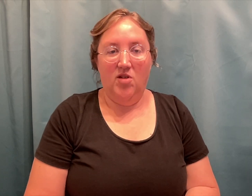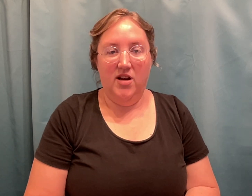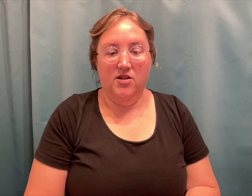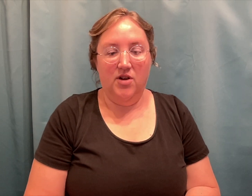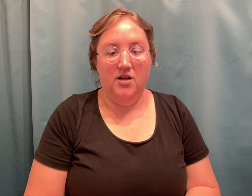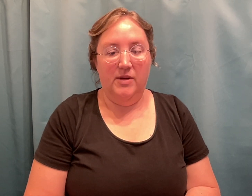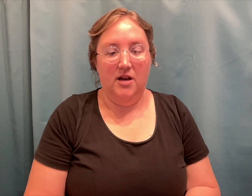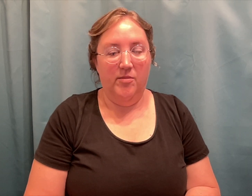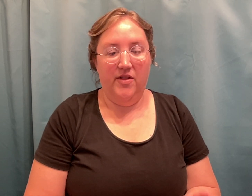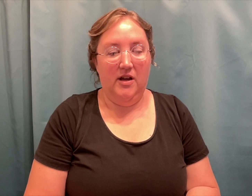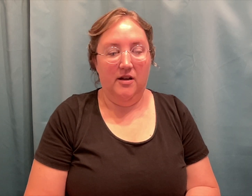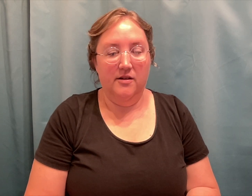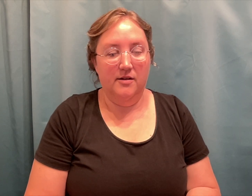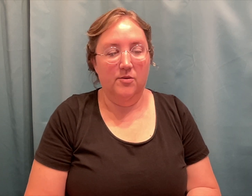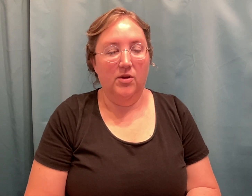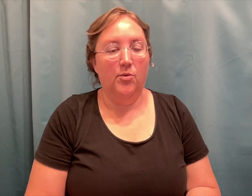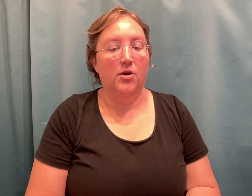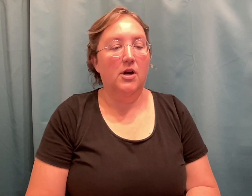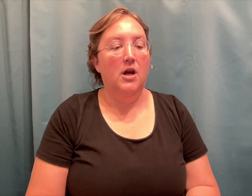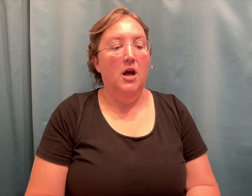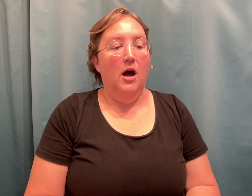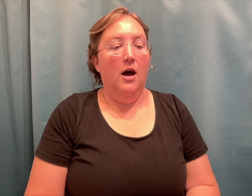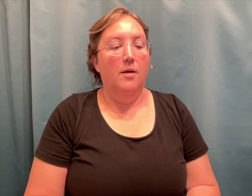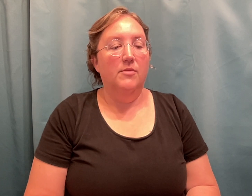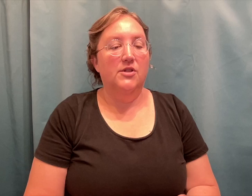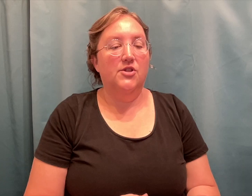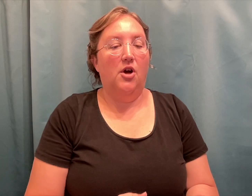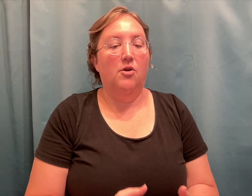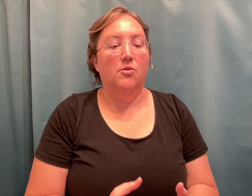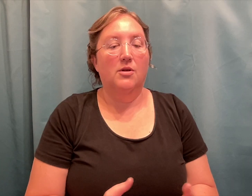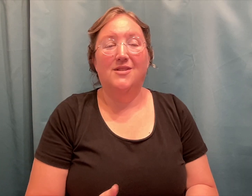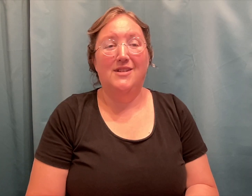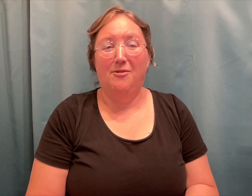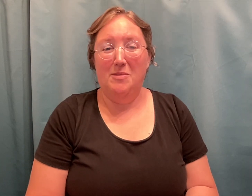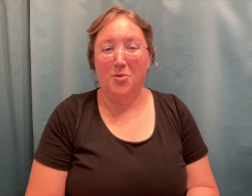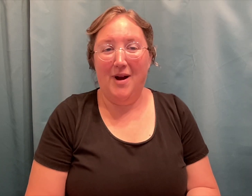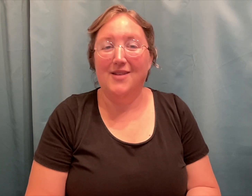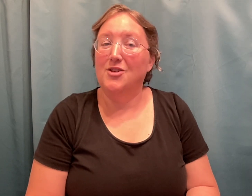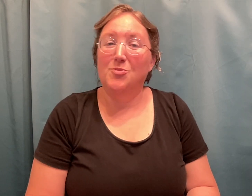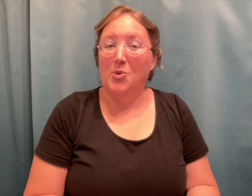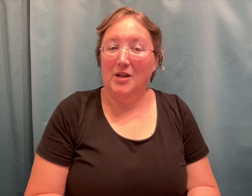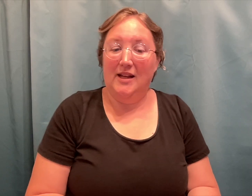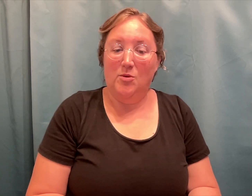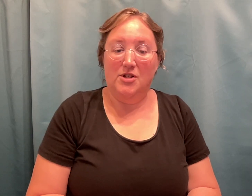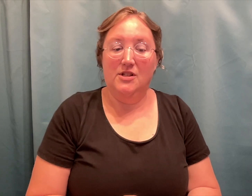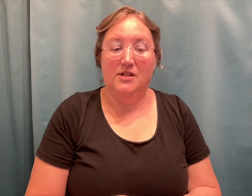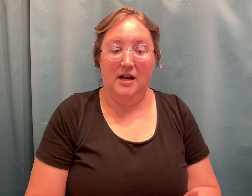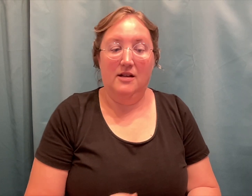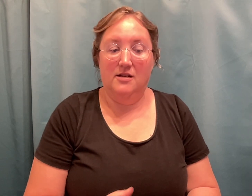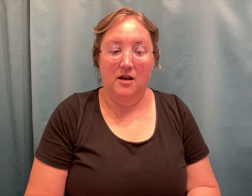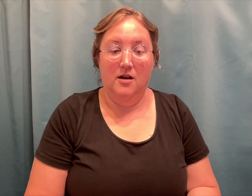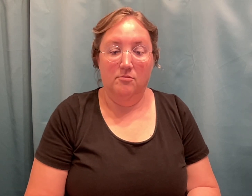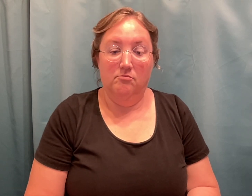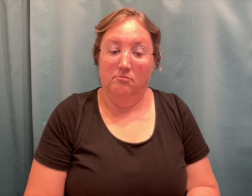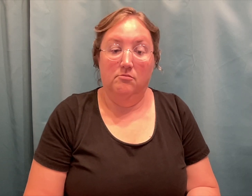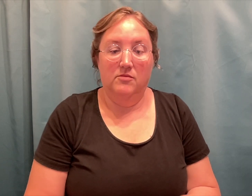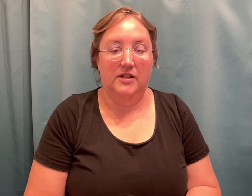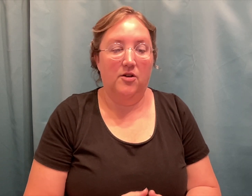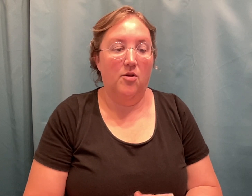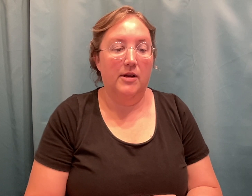writing tried to become a thing and it didn't really work. So deaf people write the spoken languages that they're already